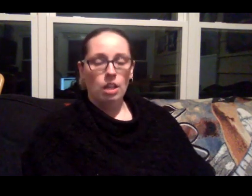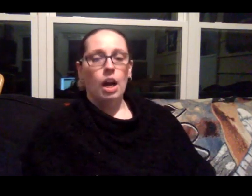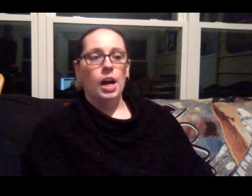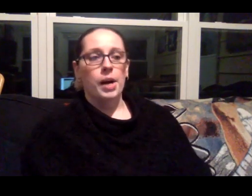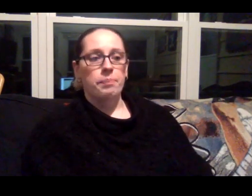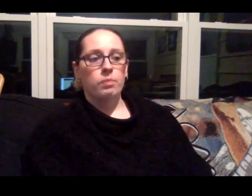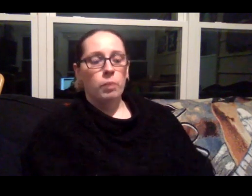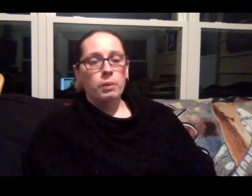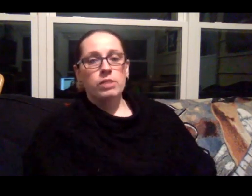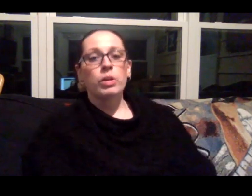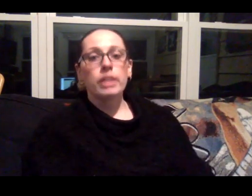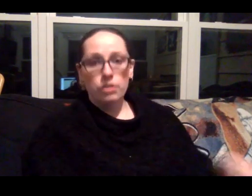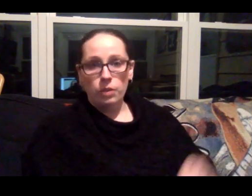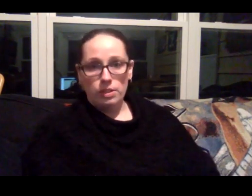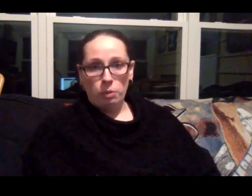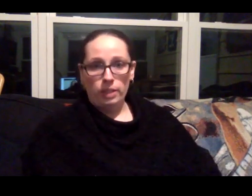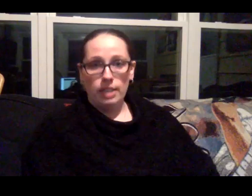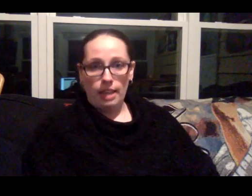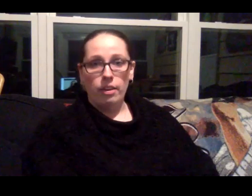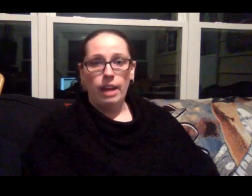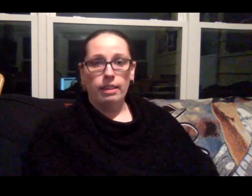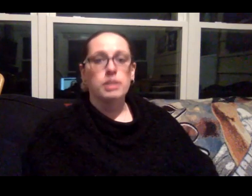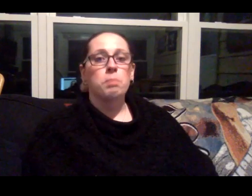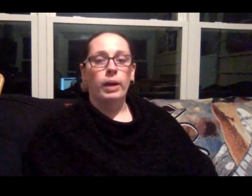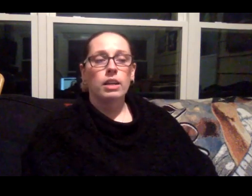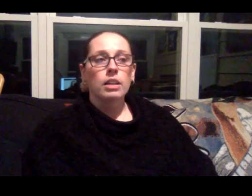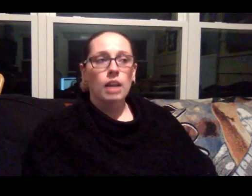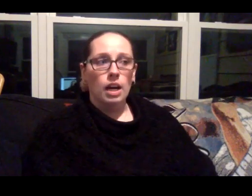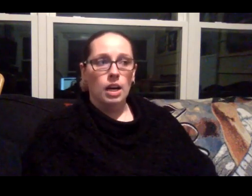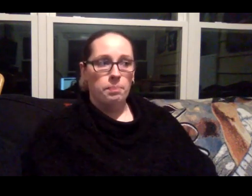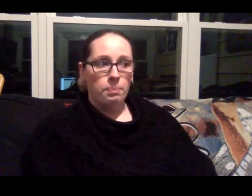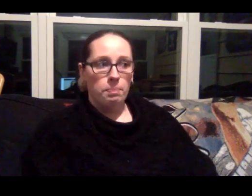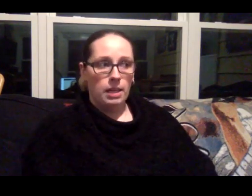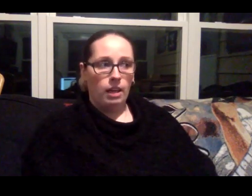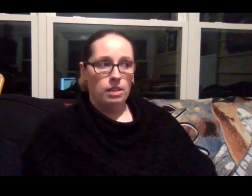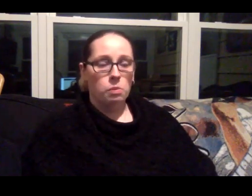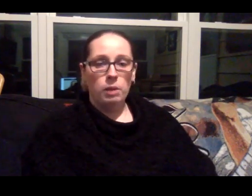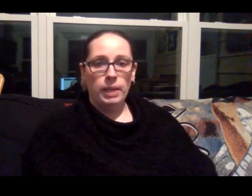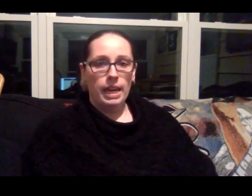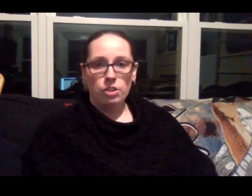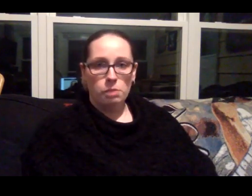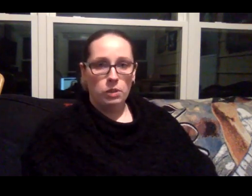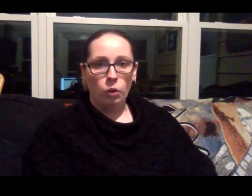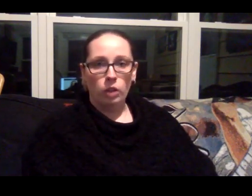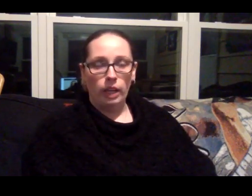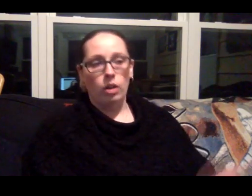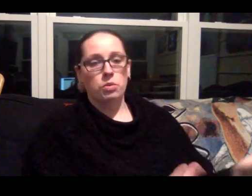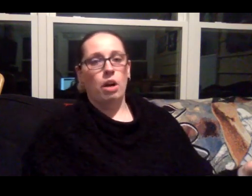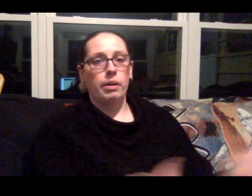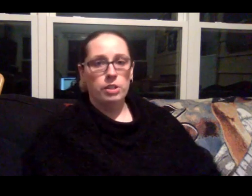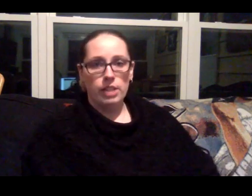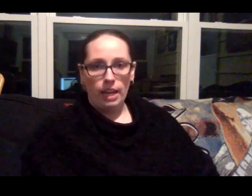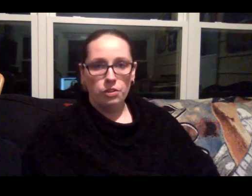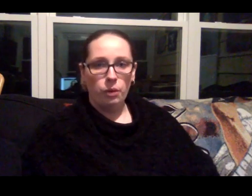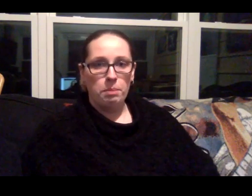um, we, we really do need to work together at this point. Um, because we, we can't just be told like, oh,